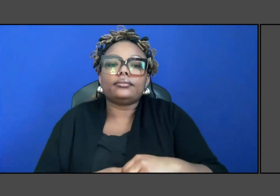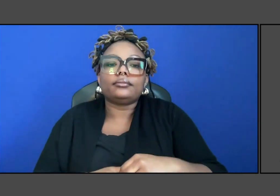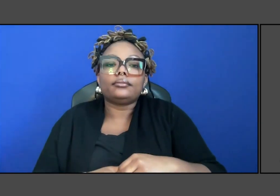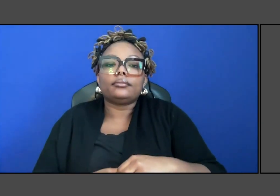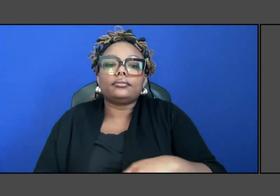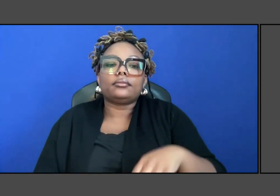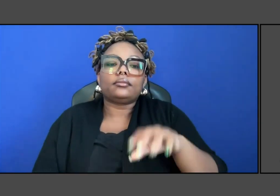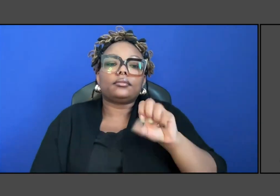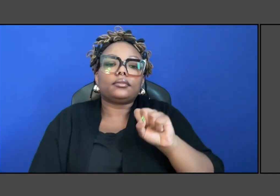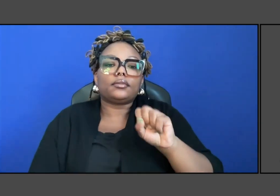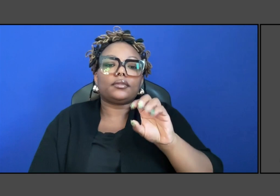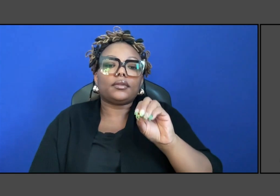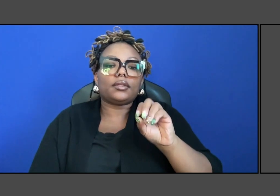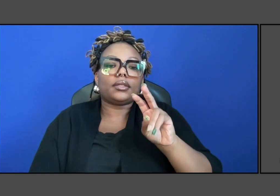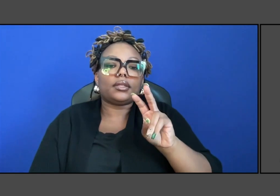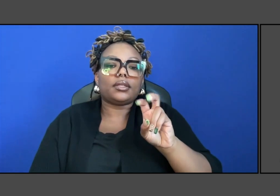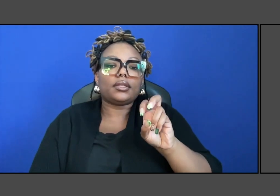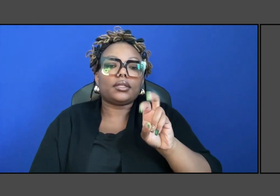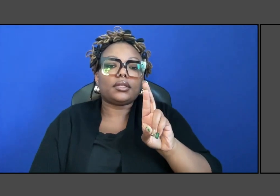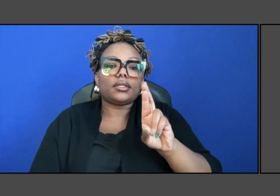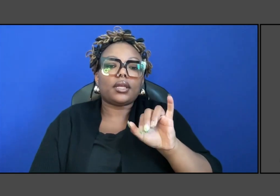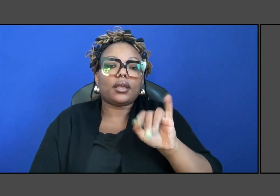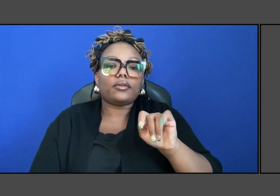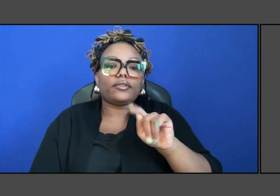Sovereignty. Mm-hmm.